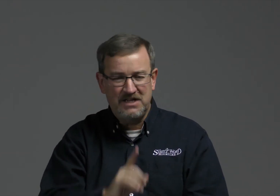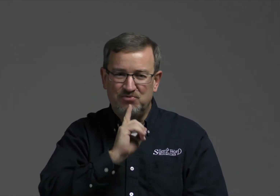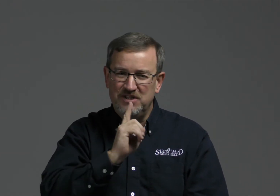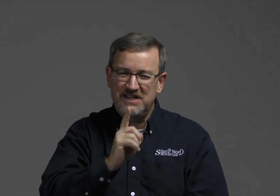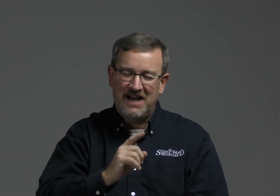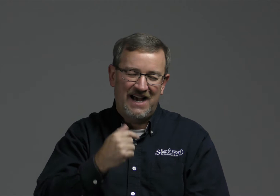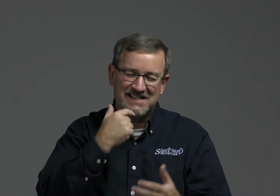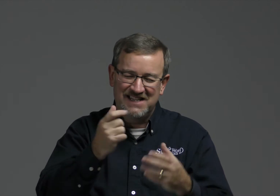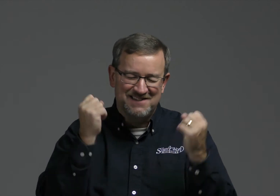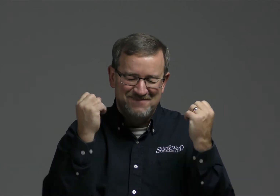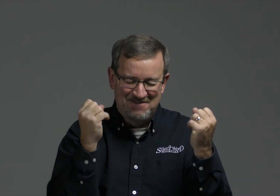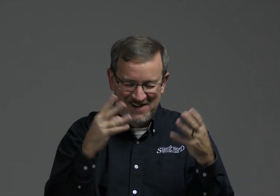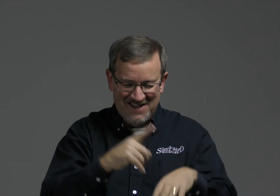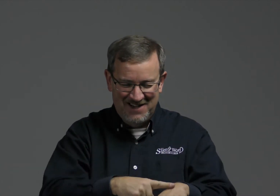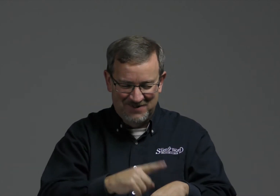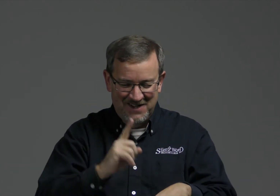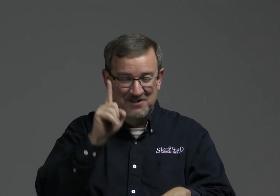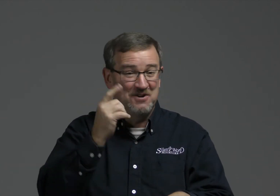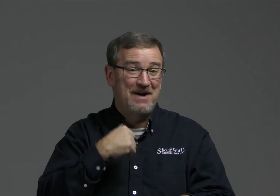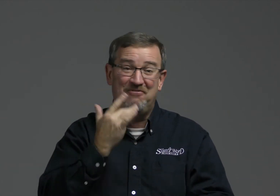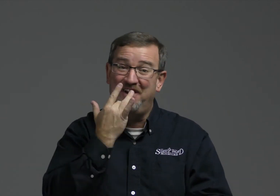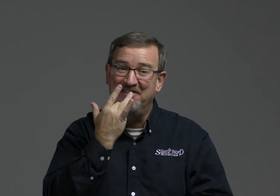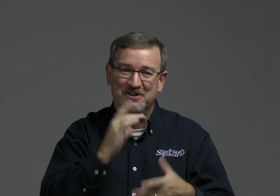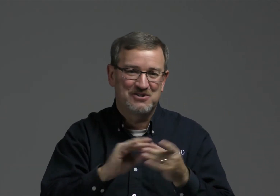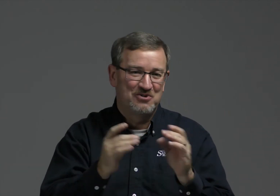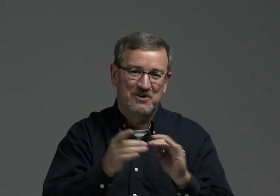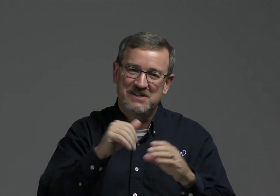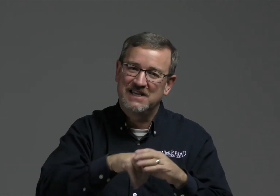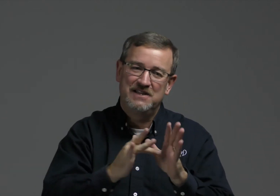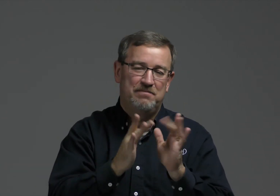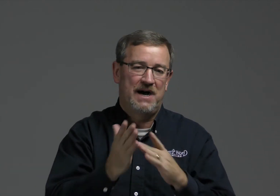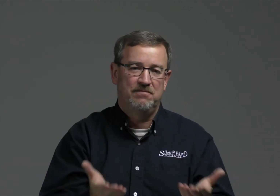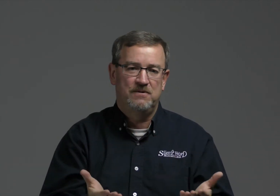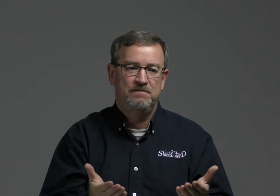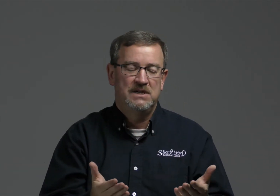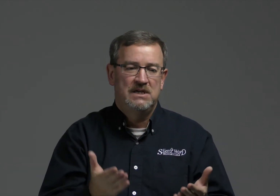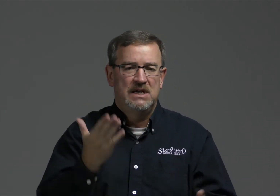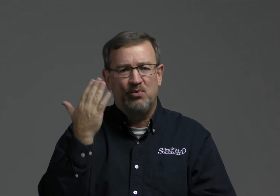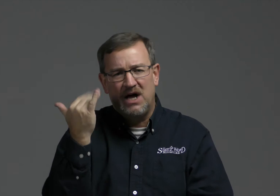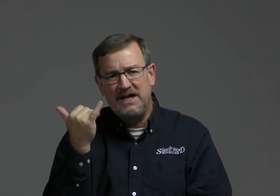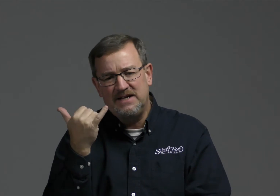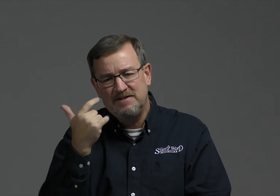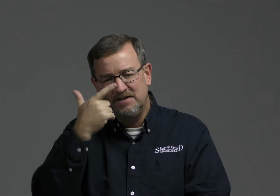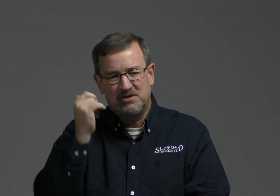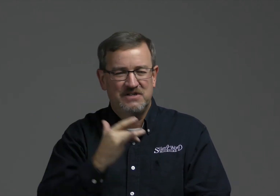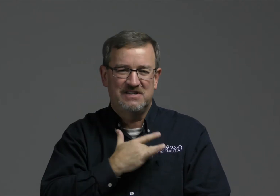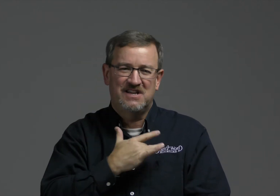It really, I say this many, many times, but one of my favorite stories in the Bible. Why? Because it